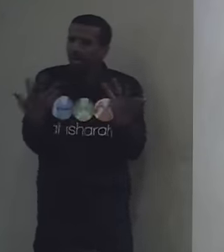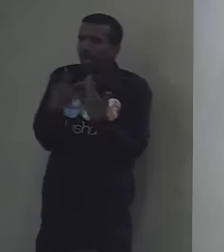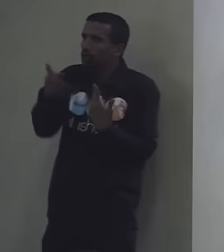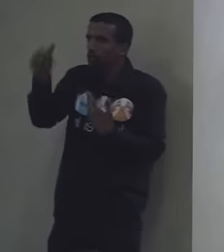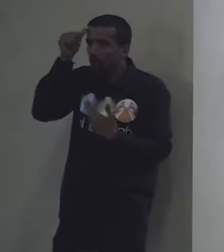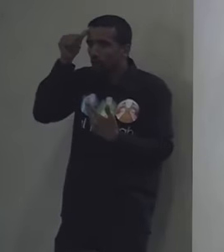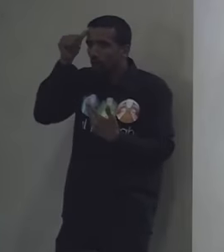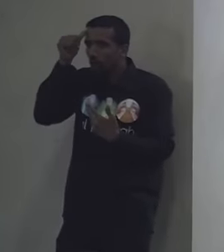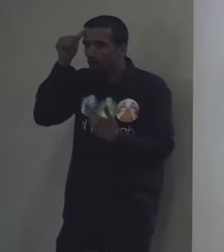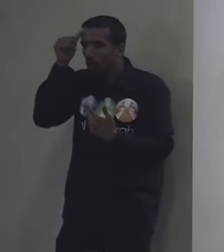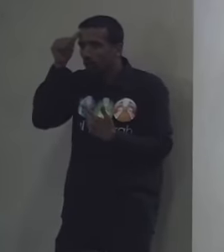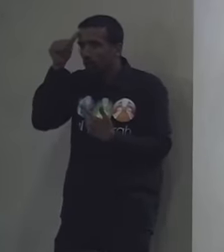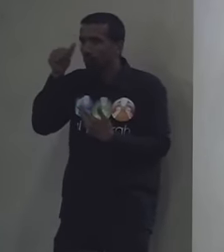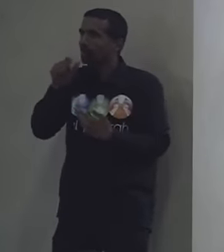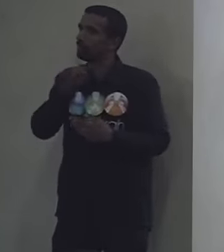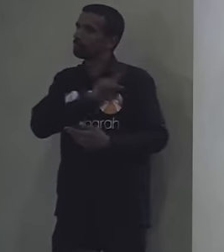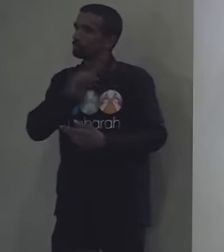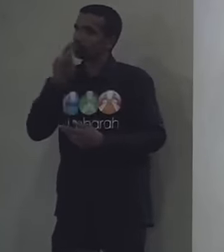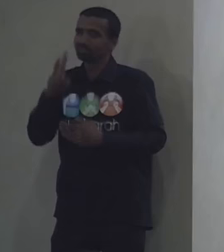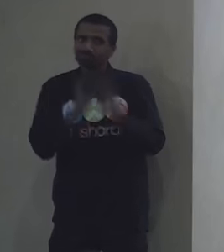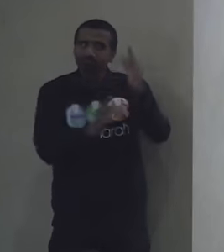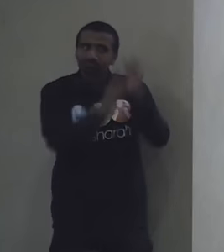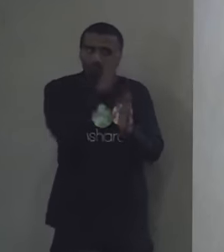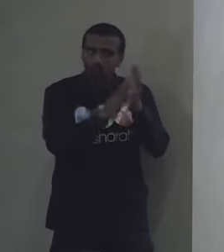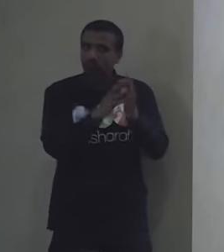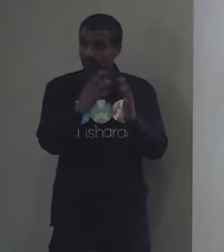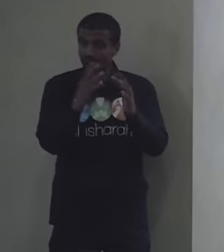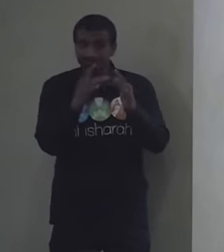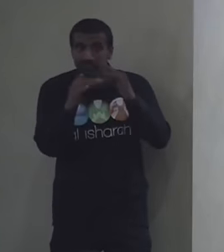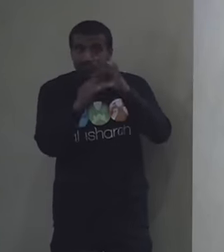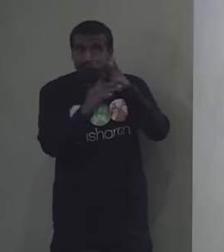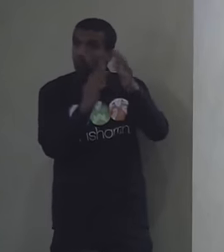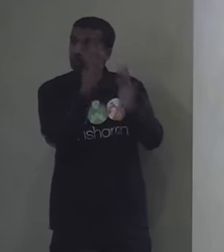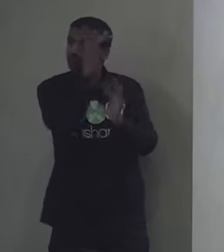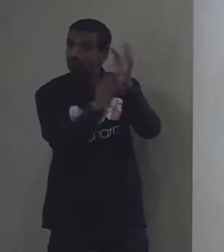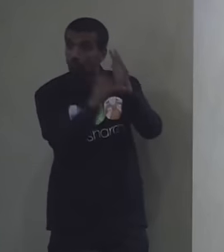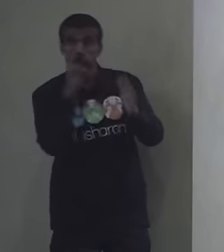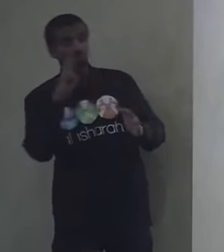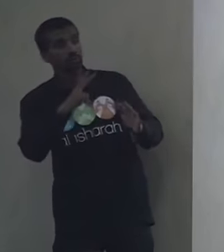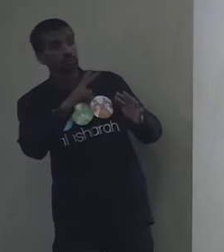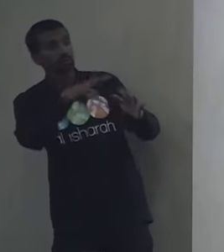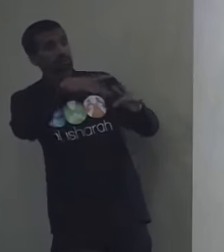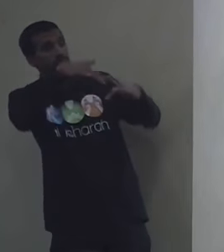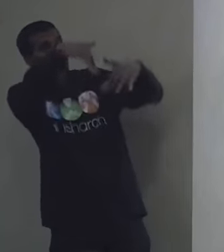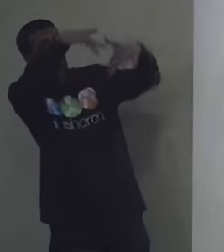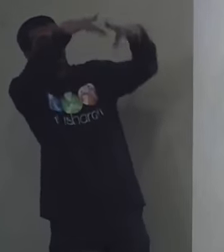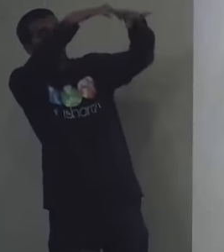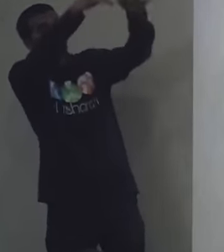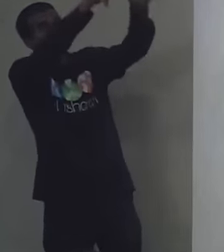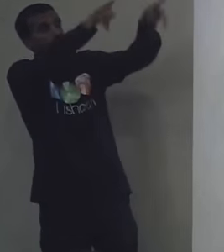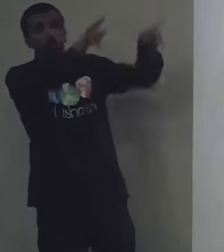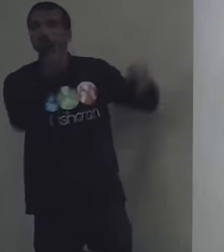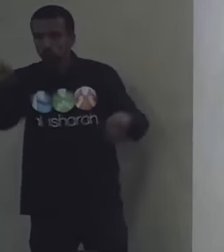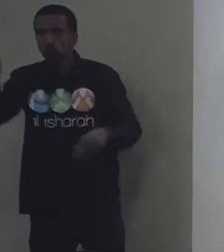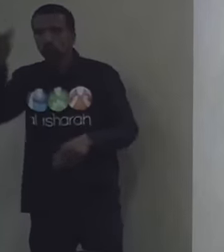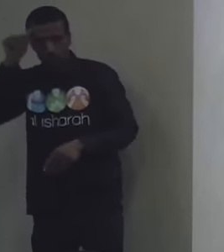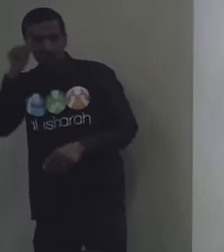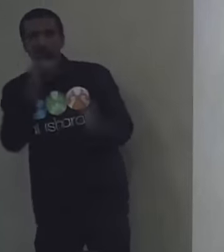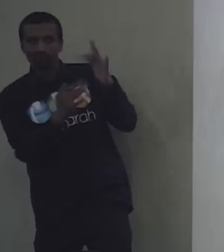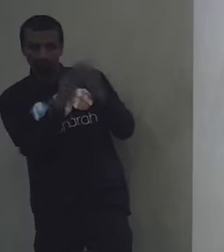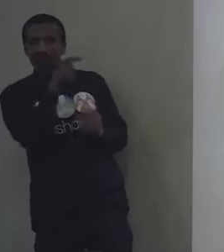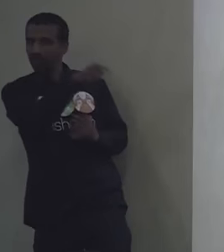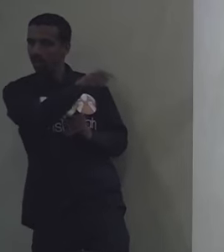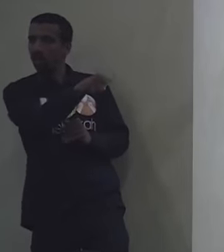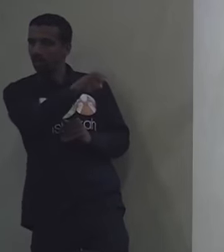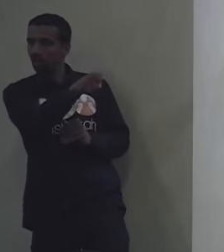have smoke without fire. So even without seeing, because of the evidence, you are absolutely convinced that